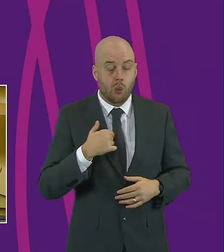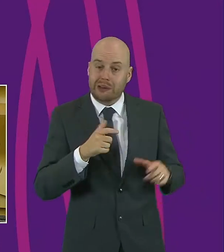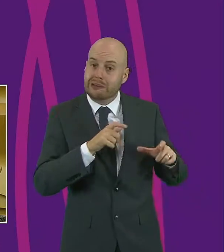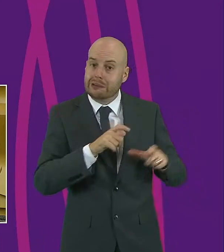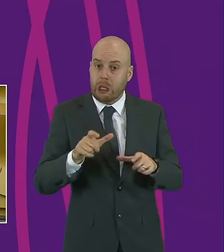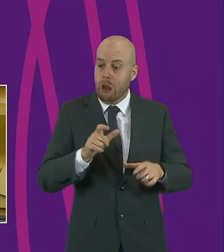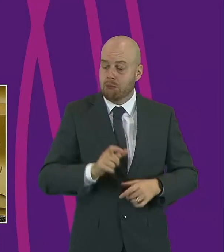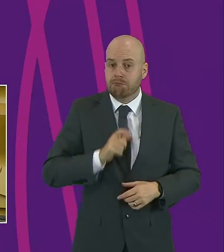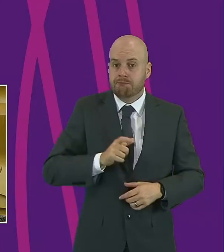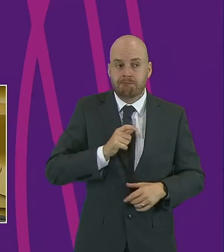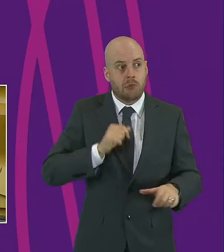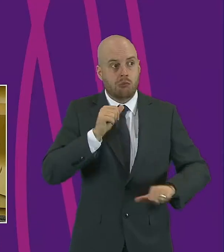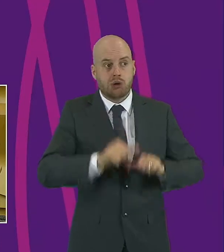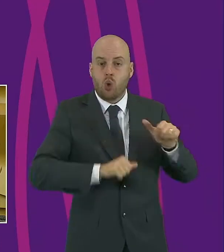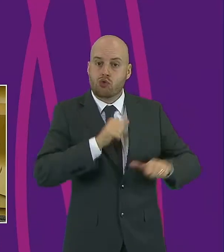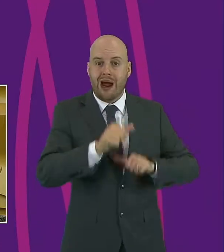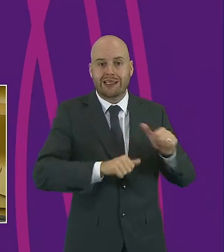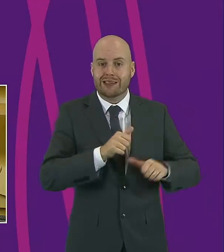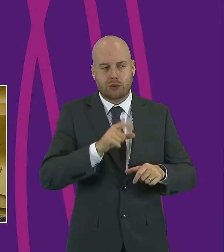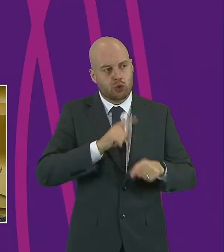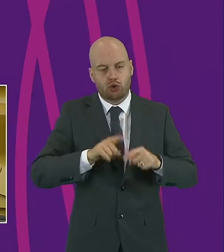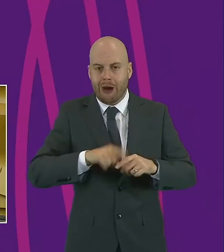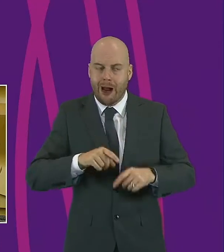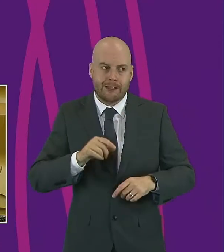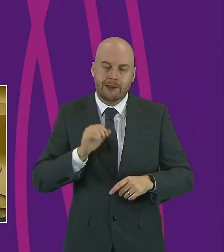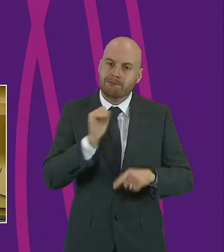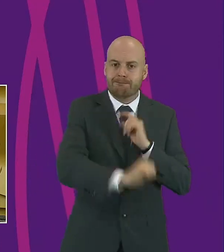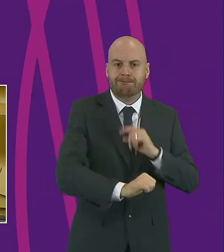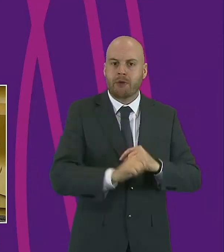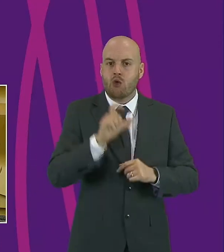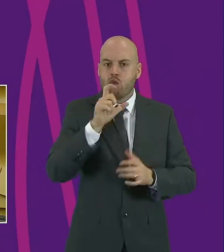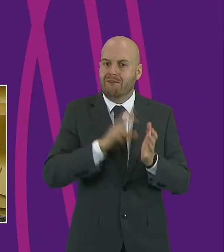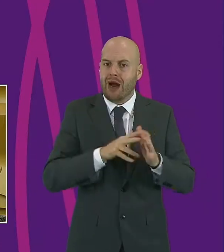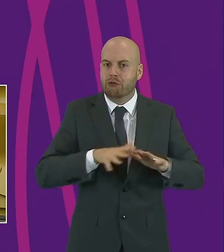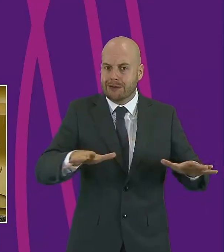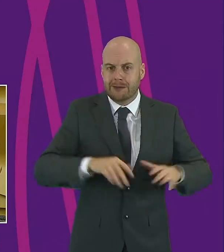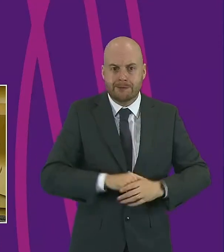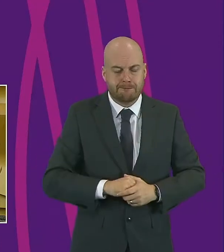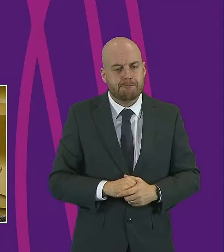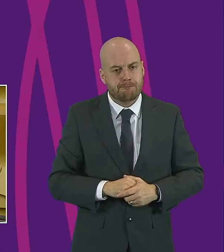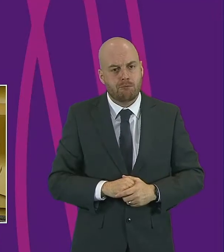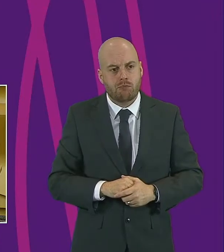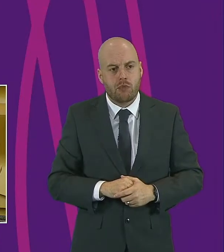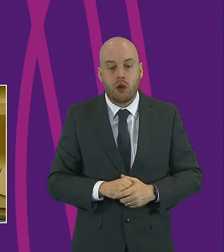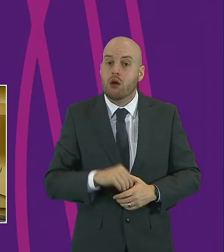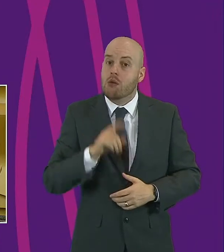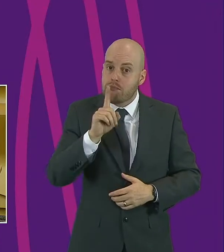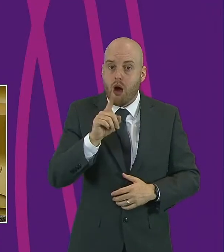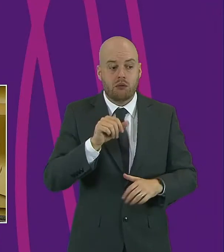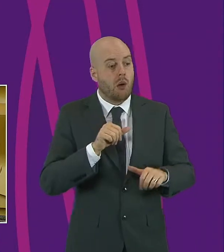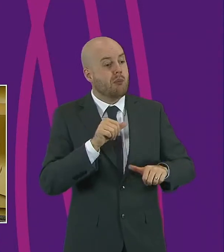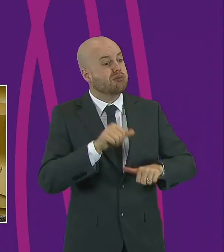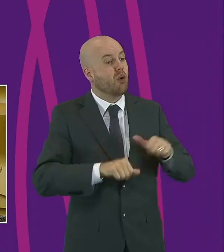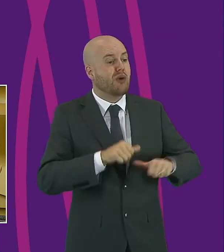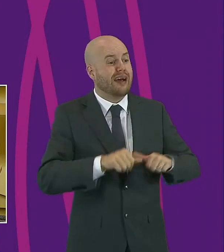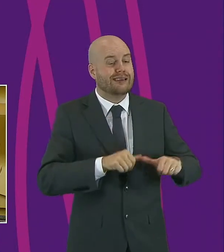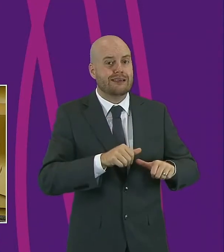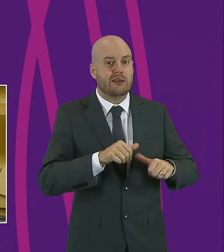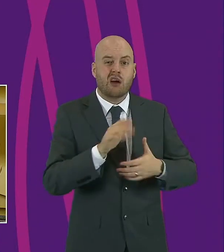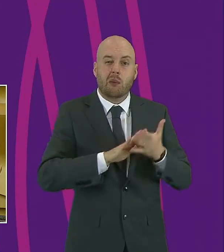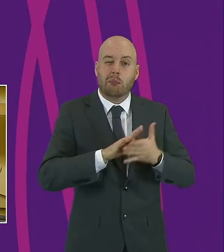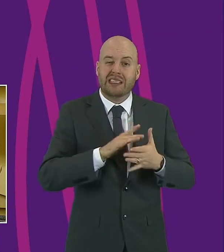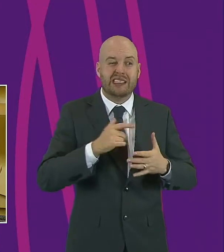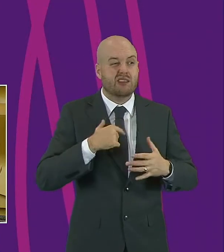overall fight against this virus. But we cannot take this progress for granted, especially if we are to keep our schools